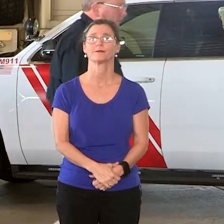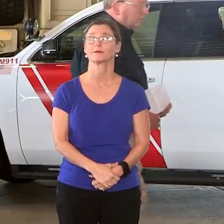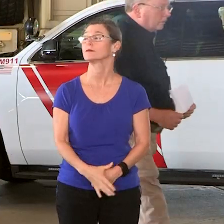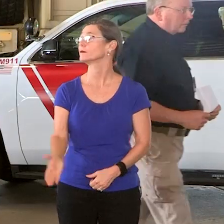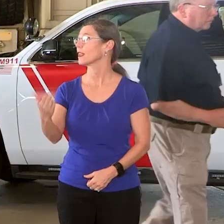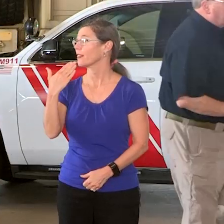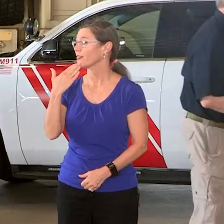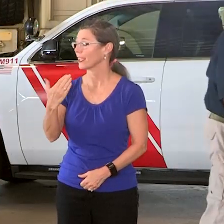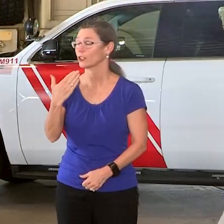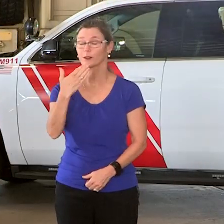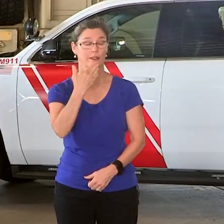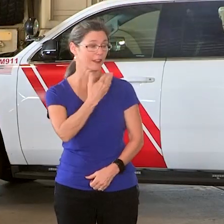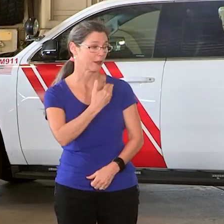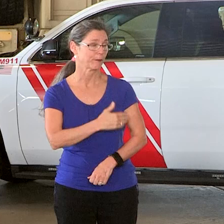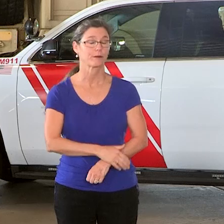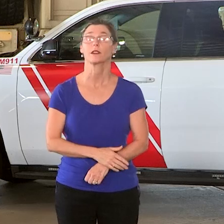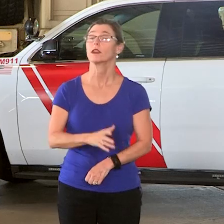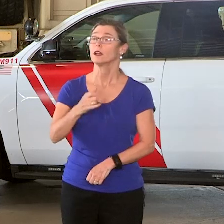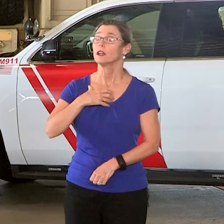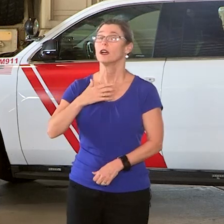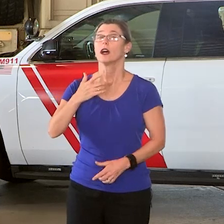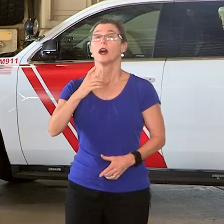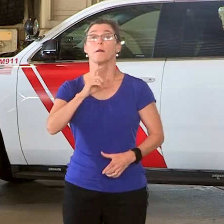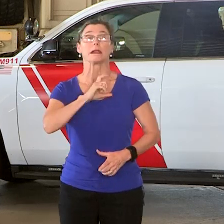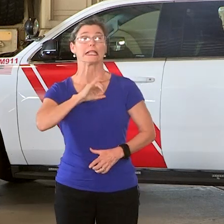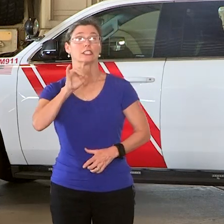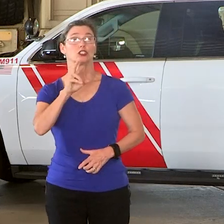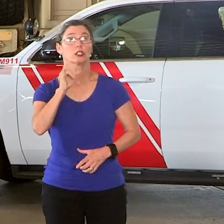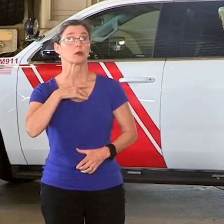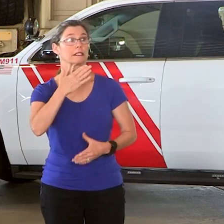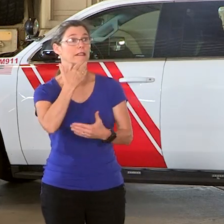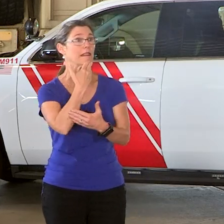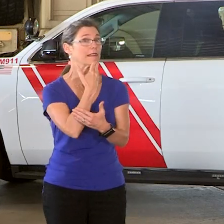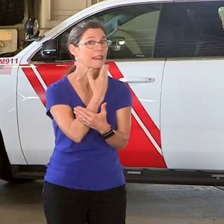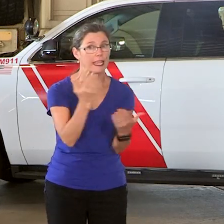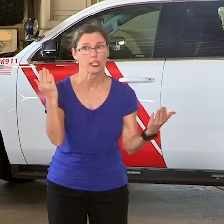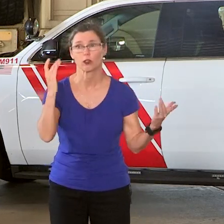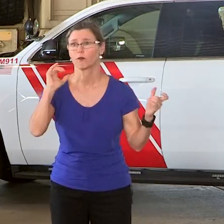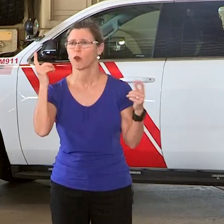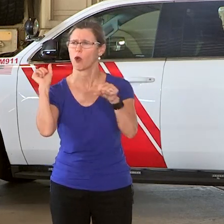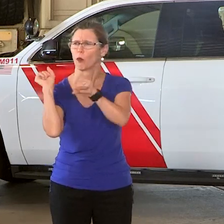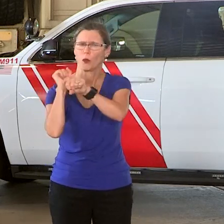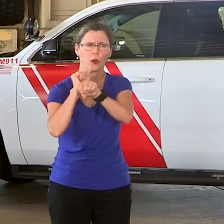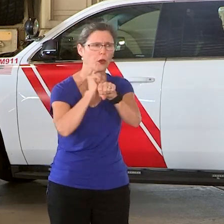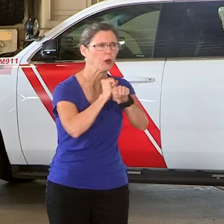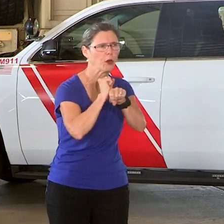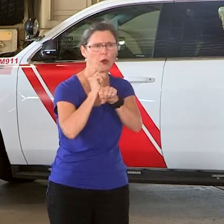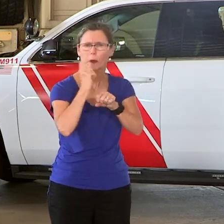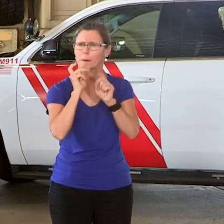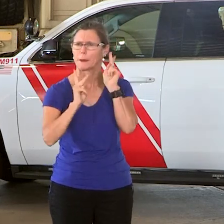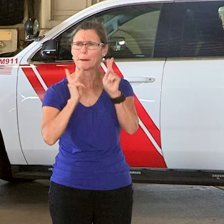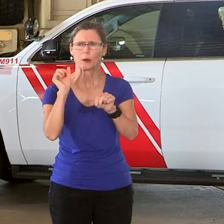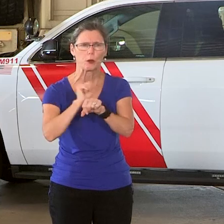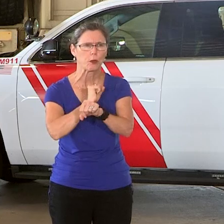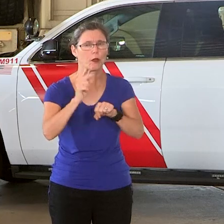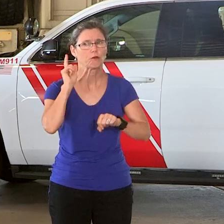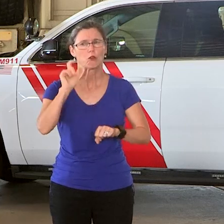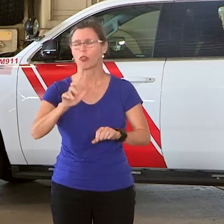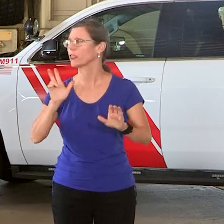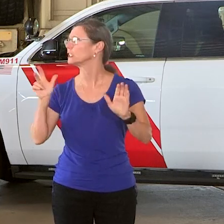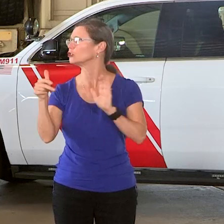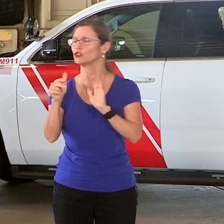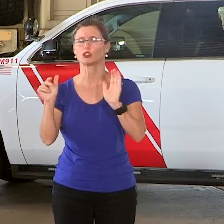Thank you, Mr. Grimion. The police jury would like to thank everyone that has worked very hard to make this great drive-through